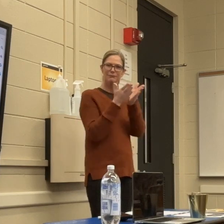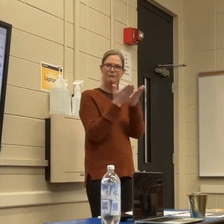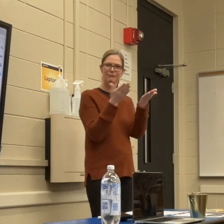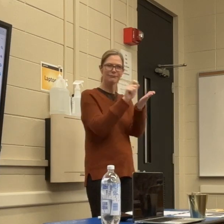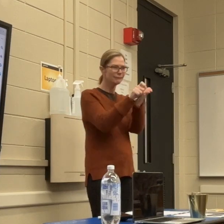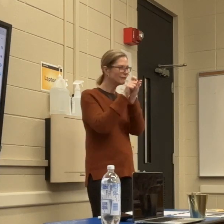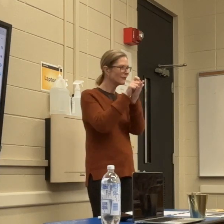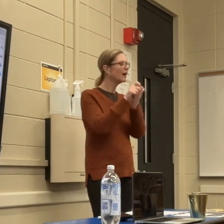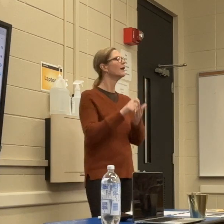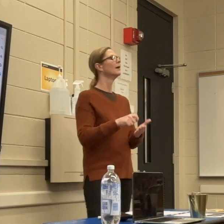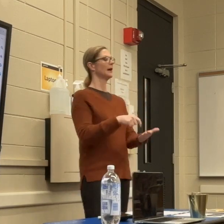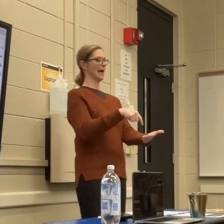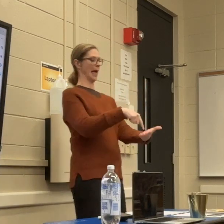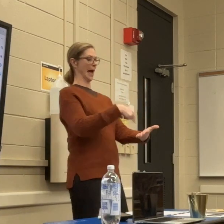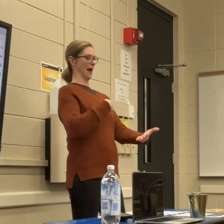that if you have a notebook,